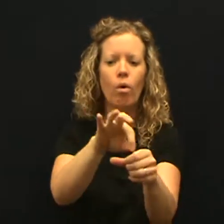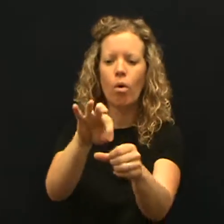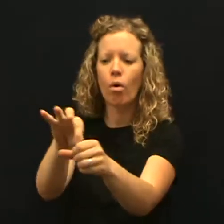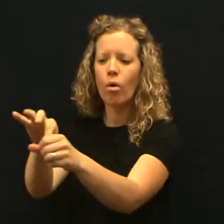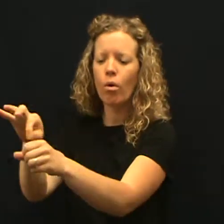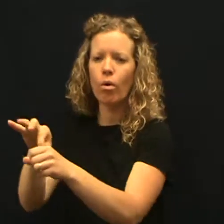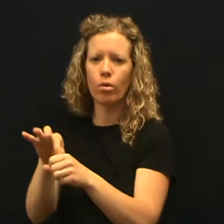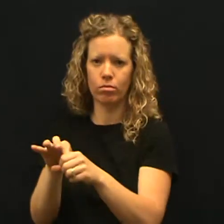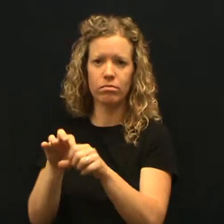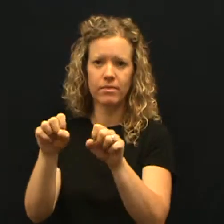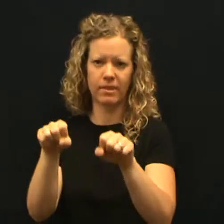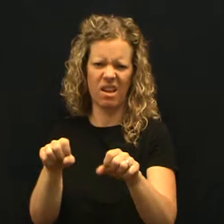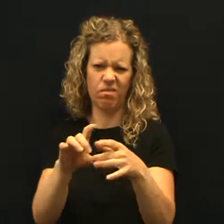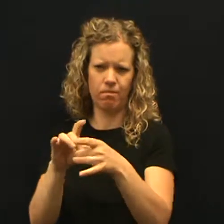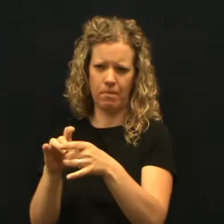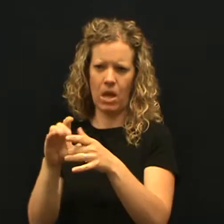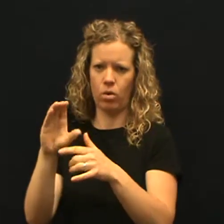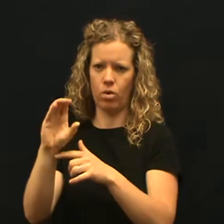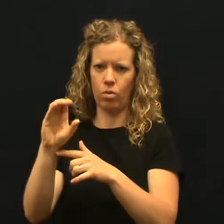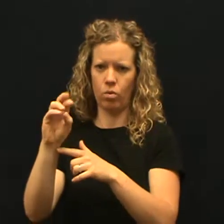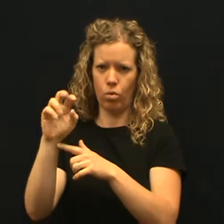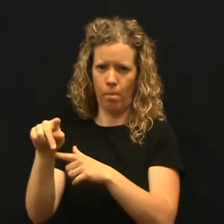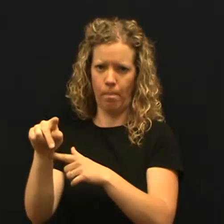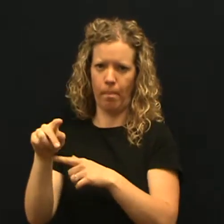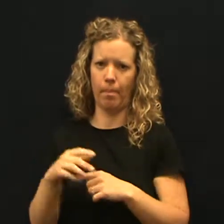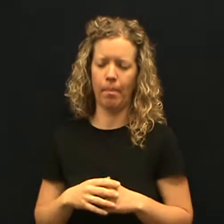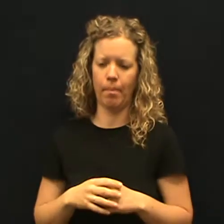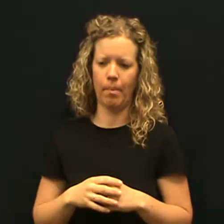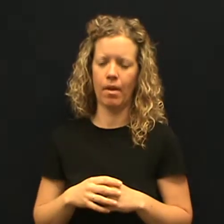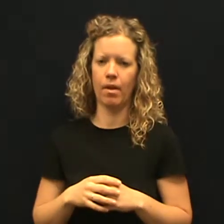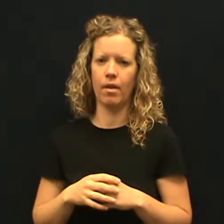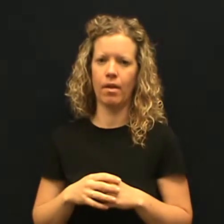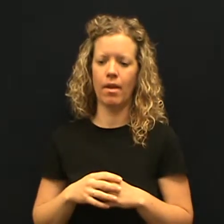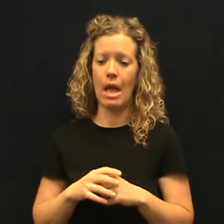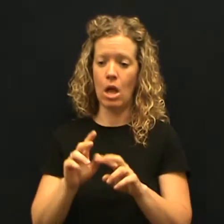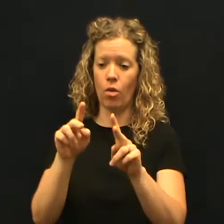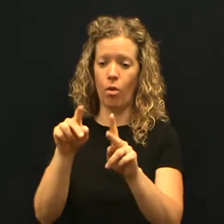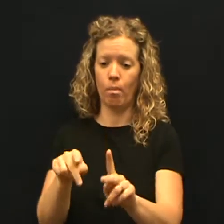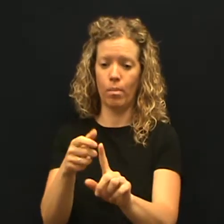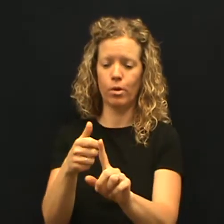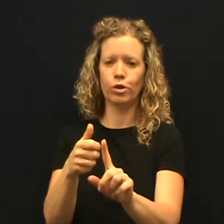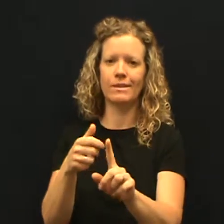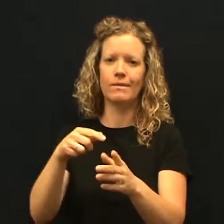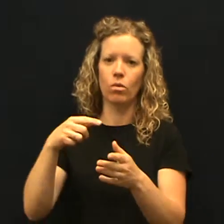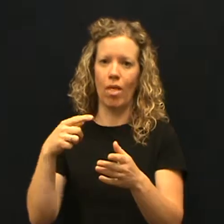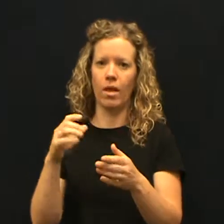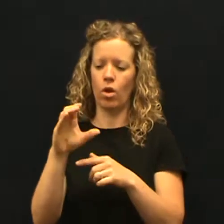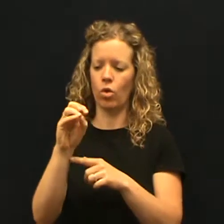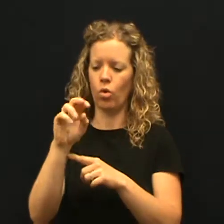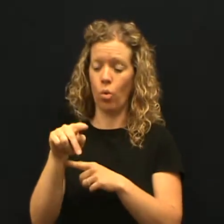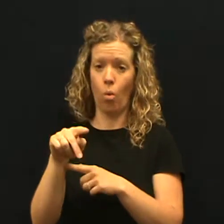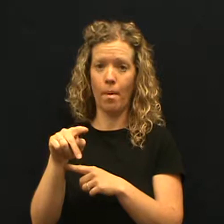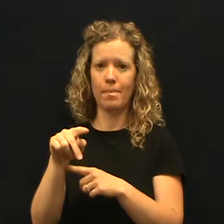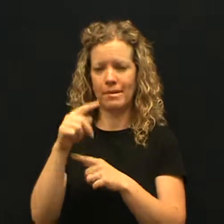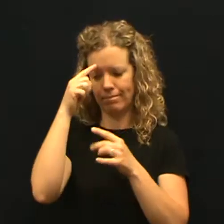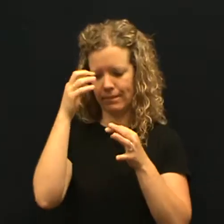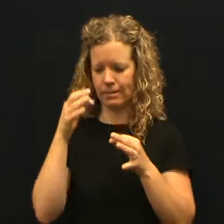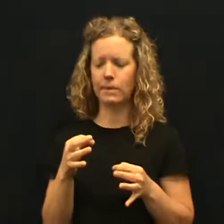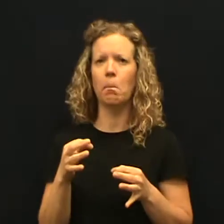corporation. The stockholder receives dividends if the corporation elects to declare and